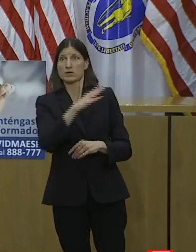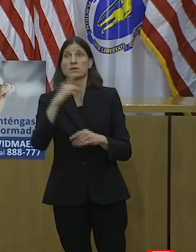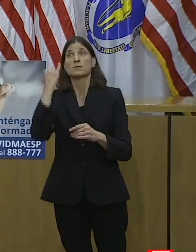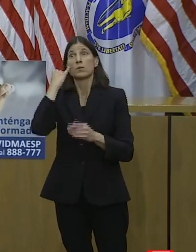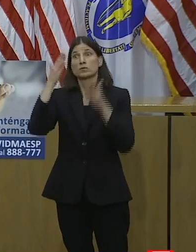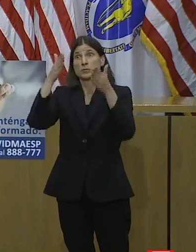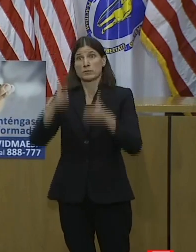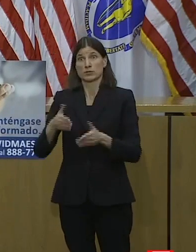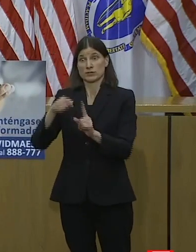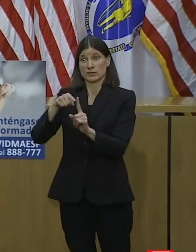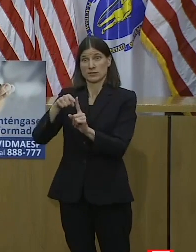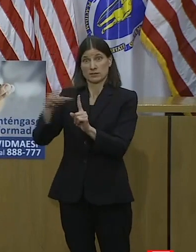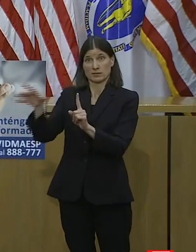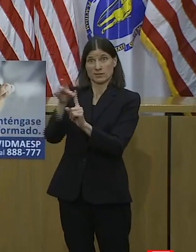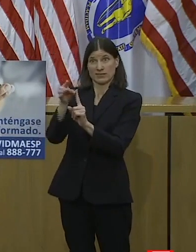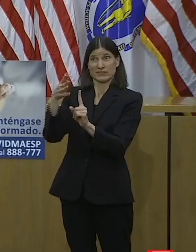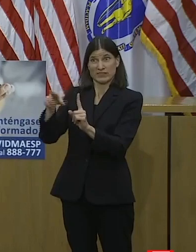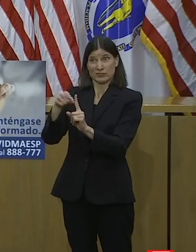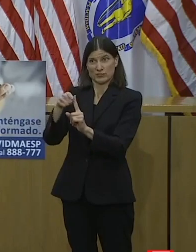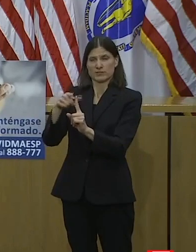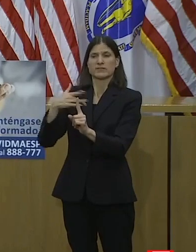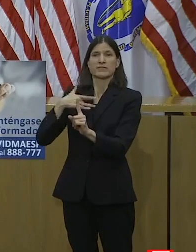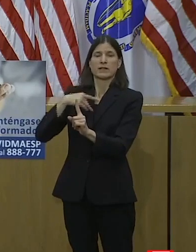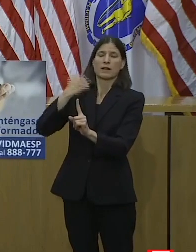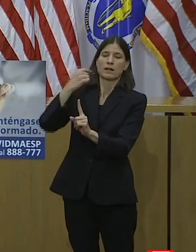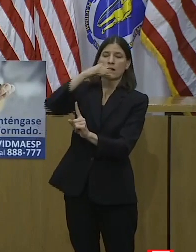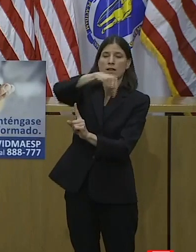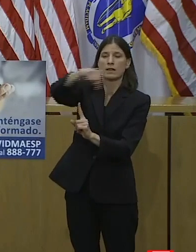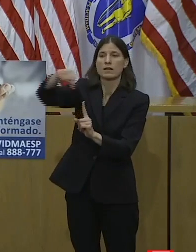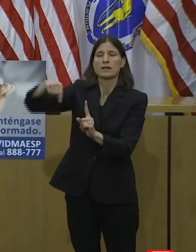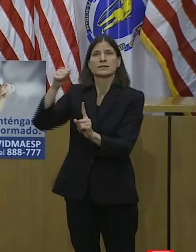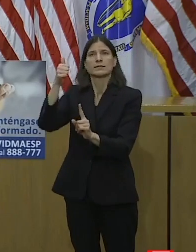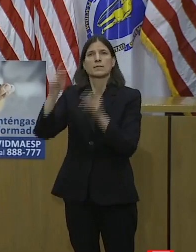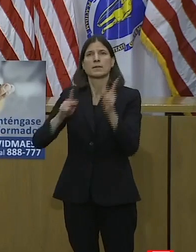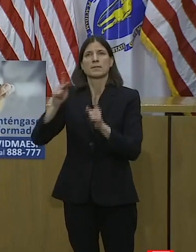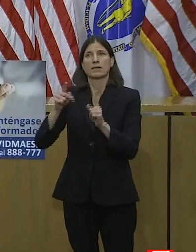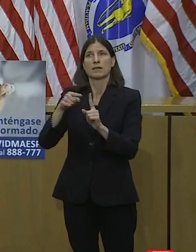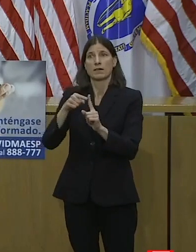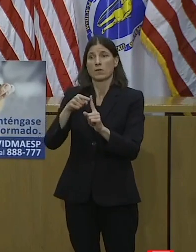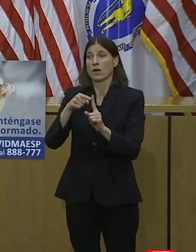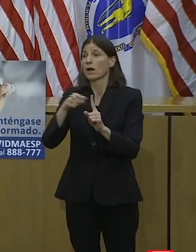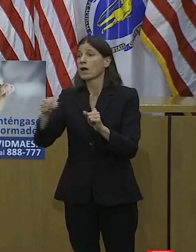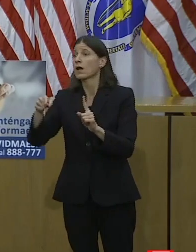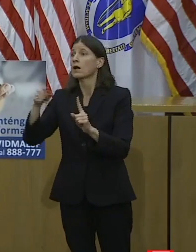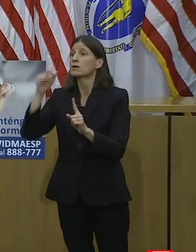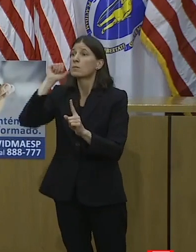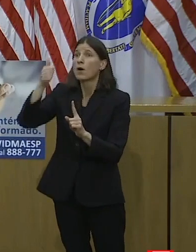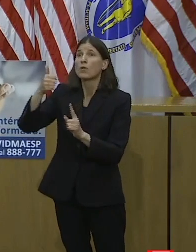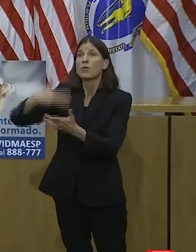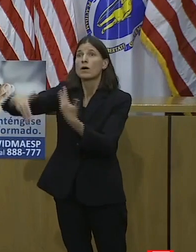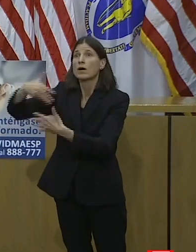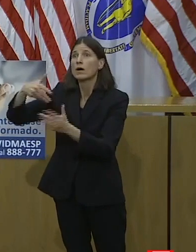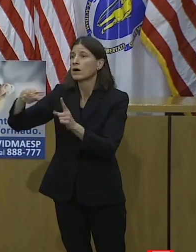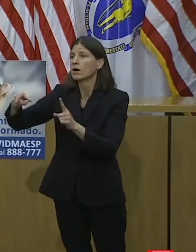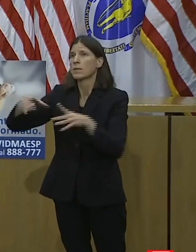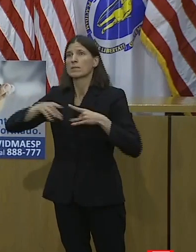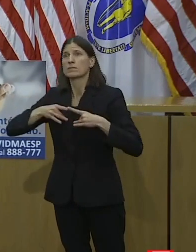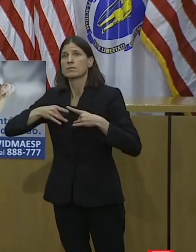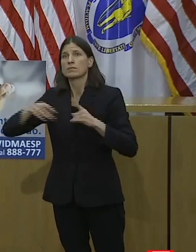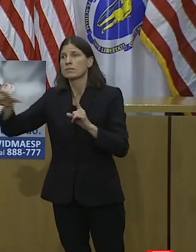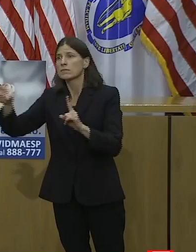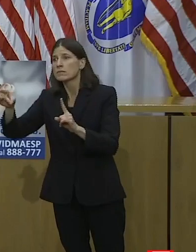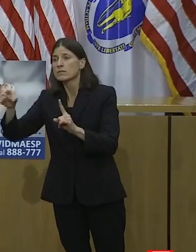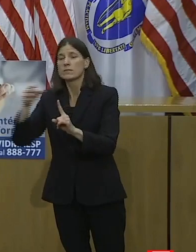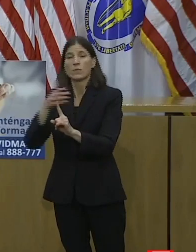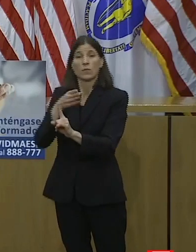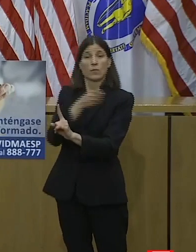in the soft launch at this point, it seems to be 6. So I guess that's good news. And obviously, we're also rolling